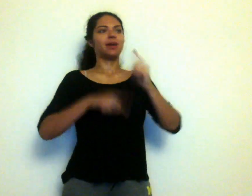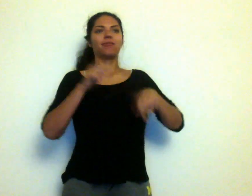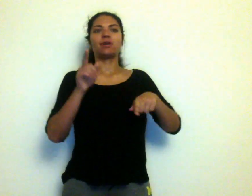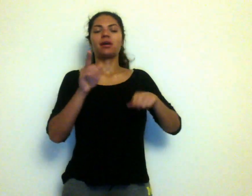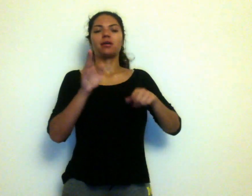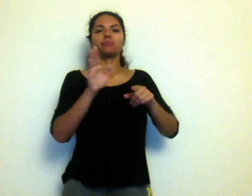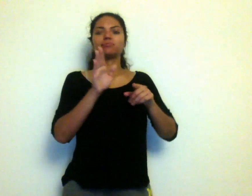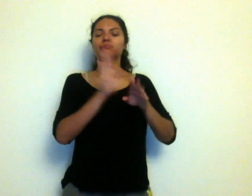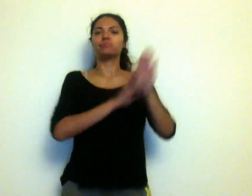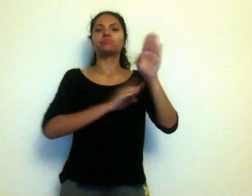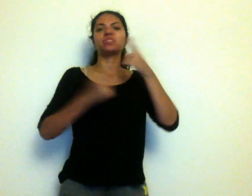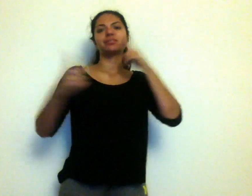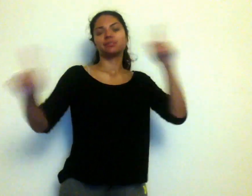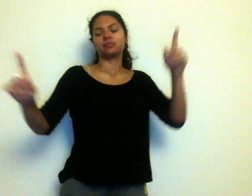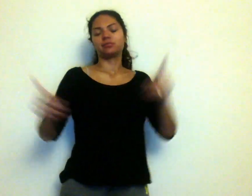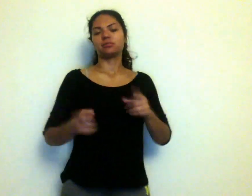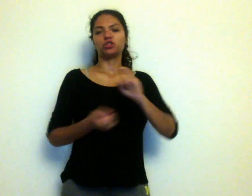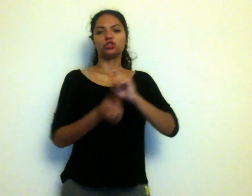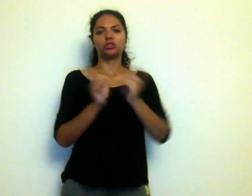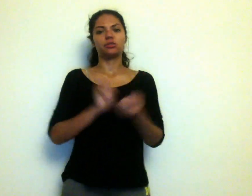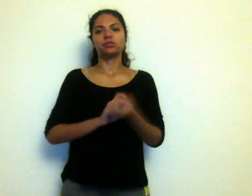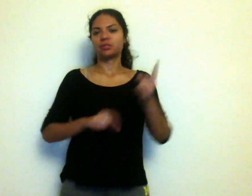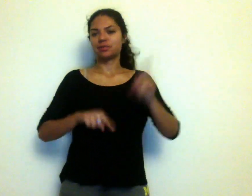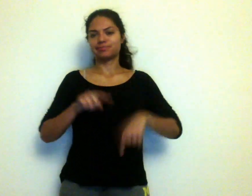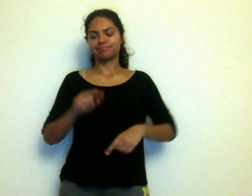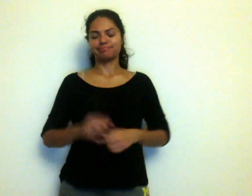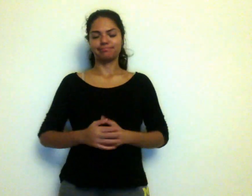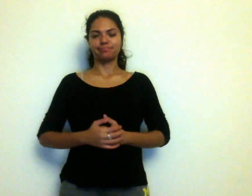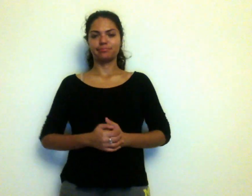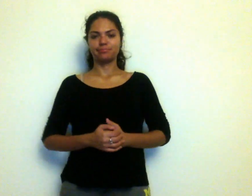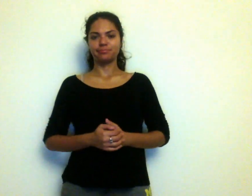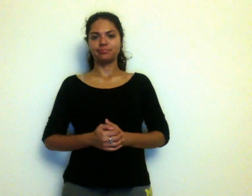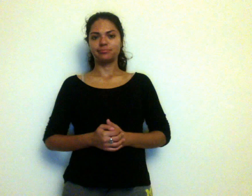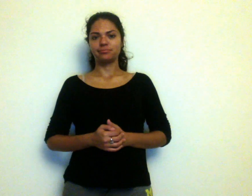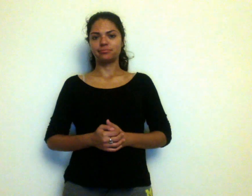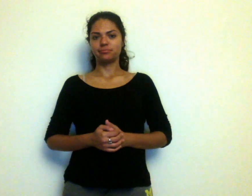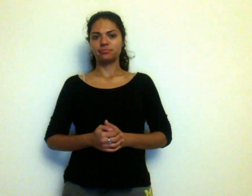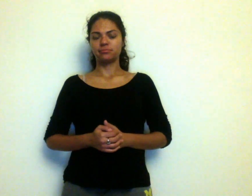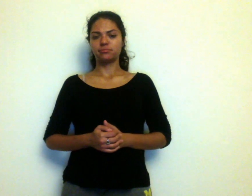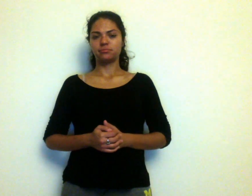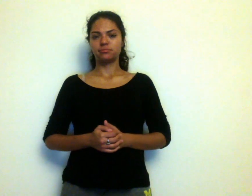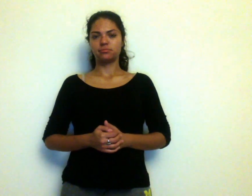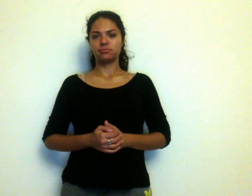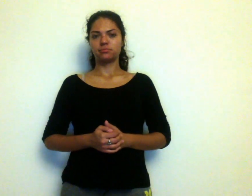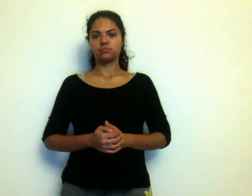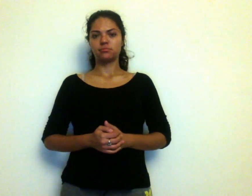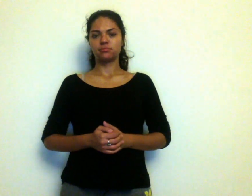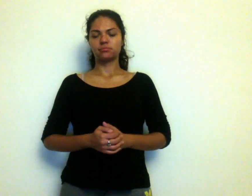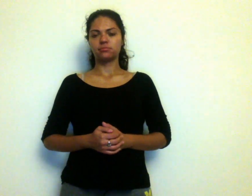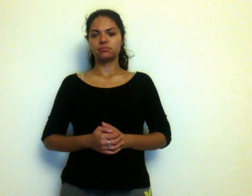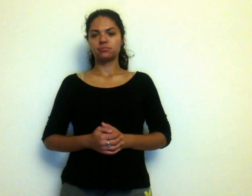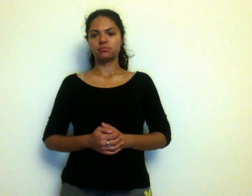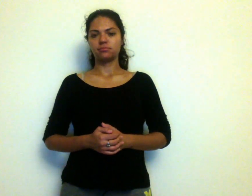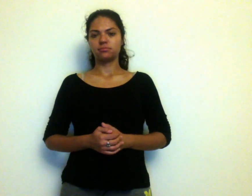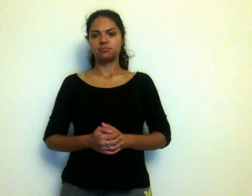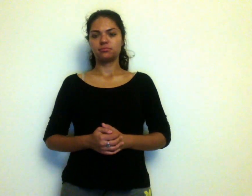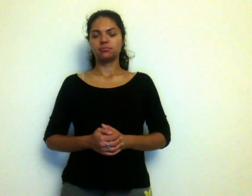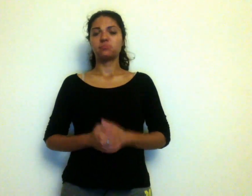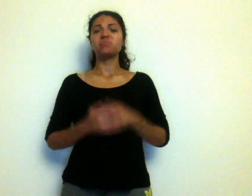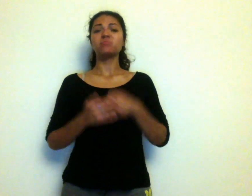they have said, you get a heartbeat and the struggle of where Hinduism really is at this point. And